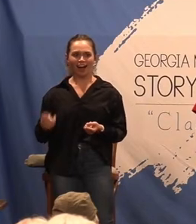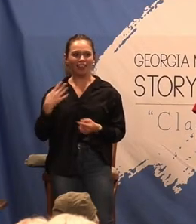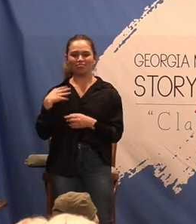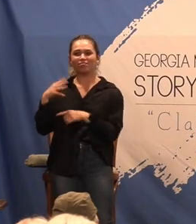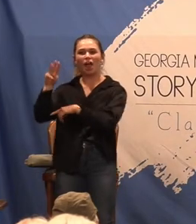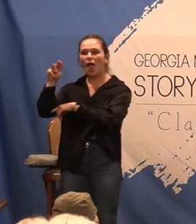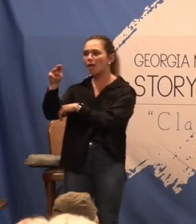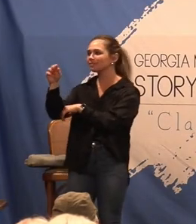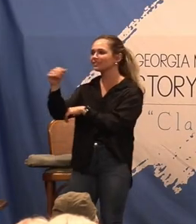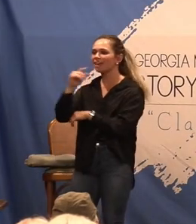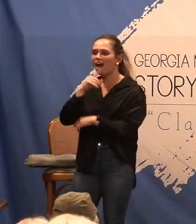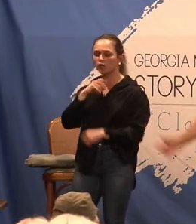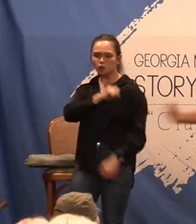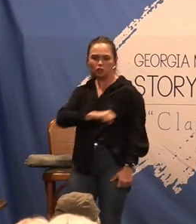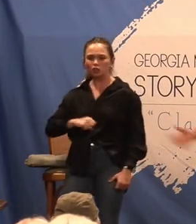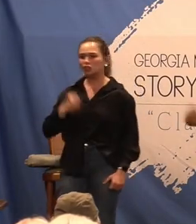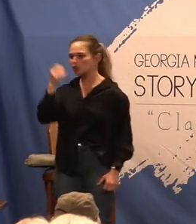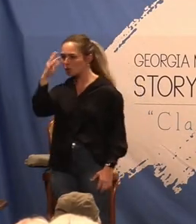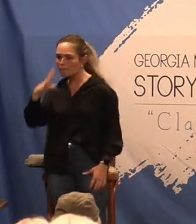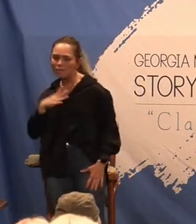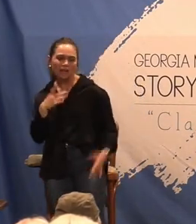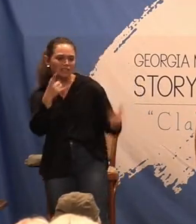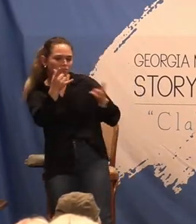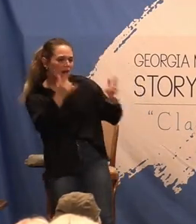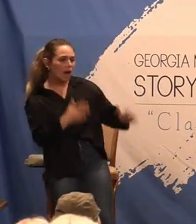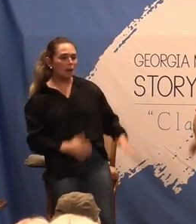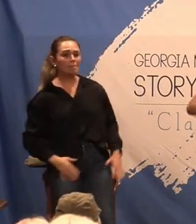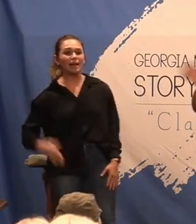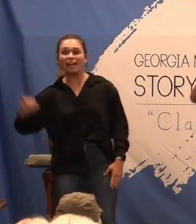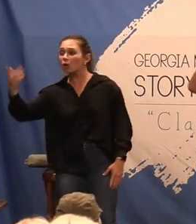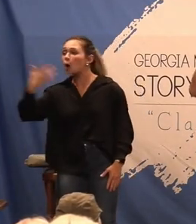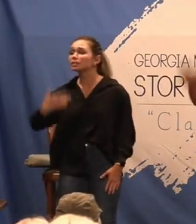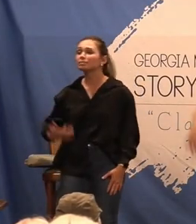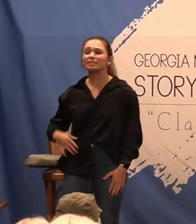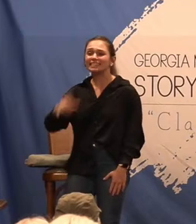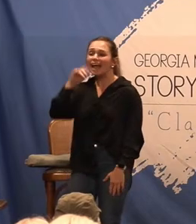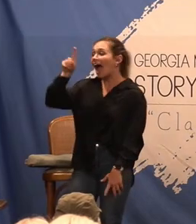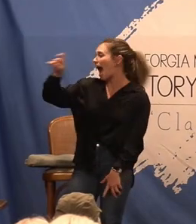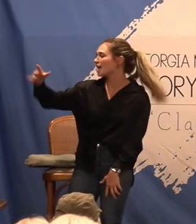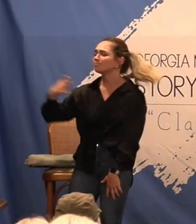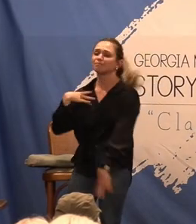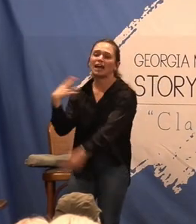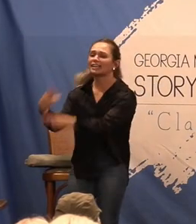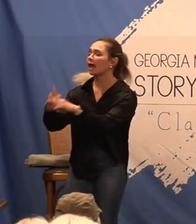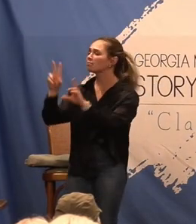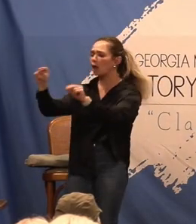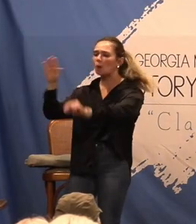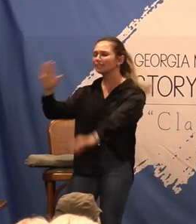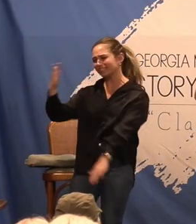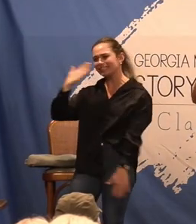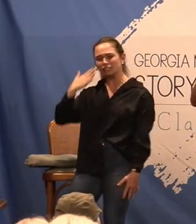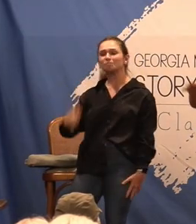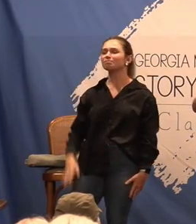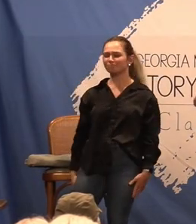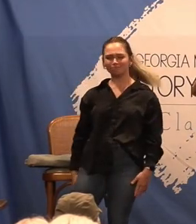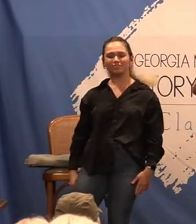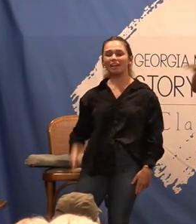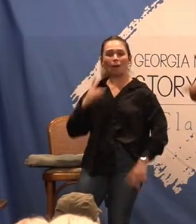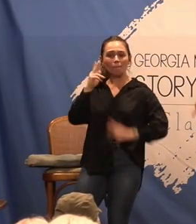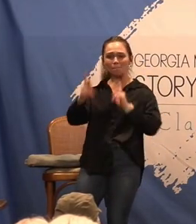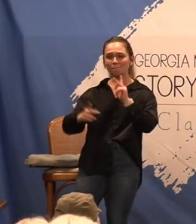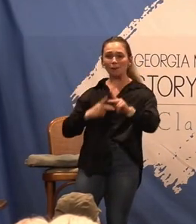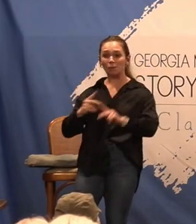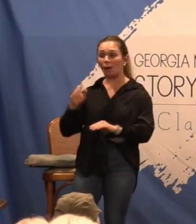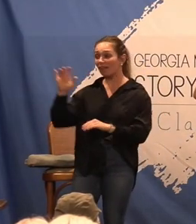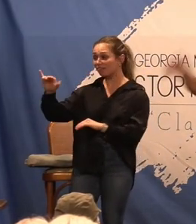MC called Superman to the stage, called Spider-Man. He calls me. He didn't even ask me who I was. The people that